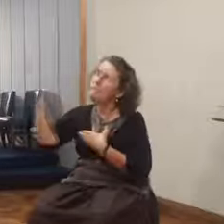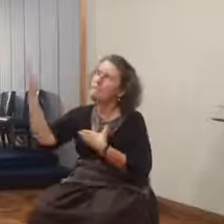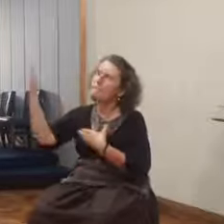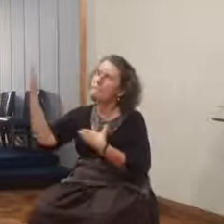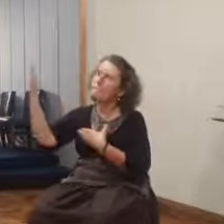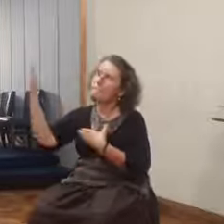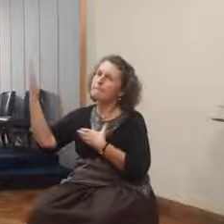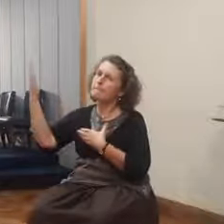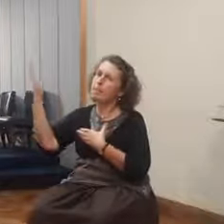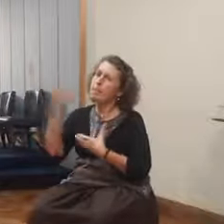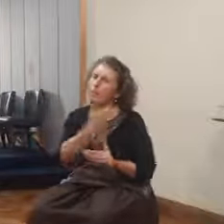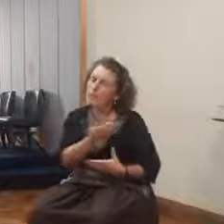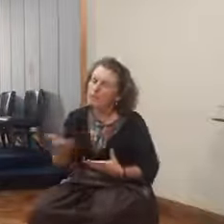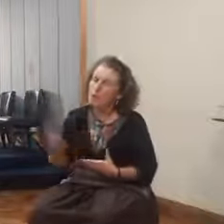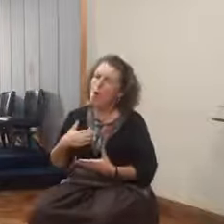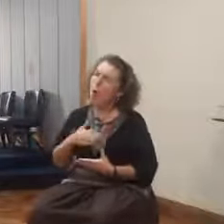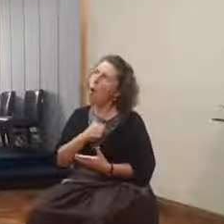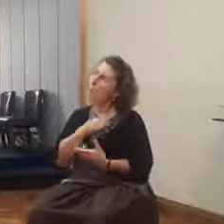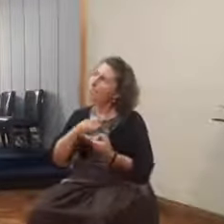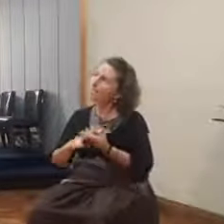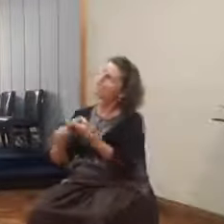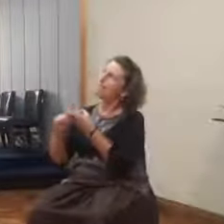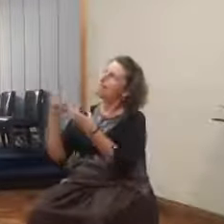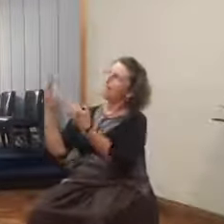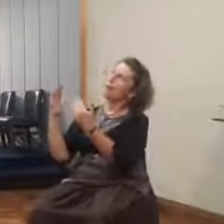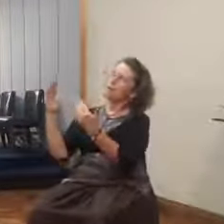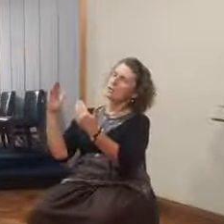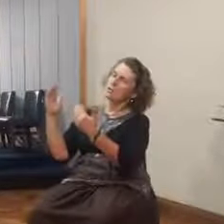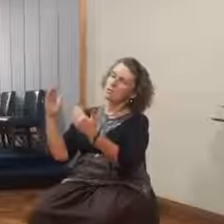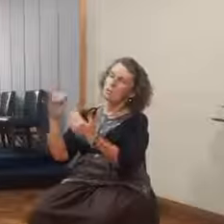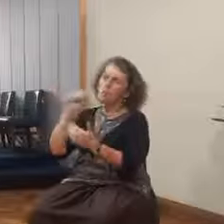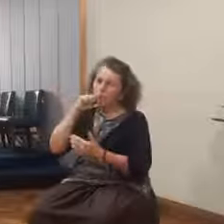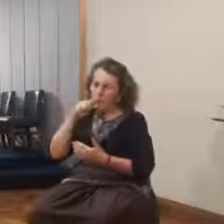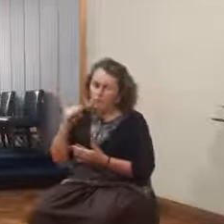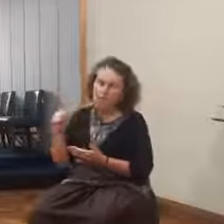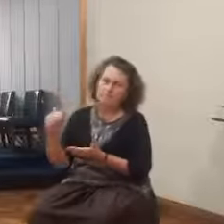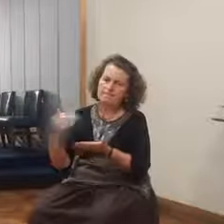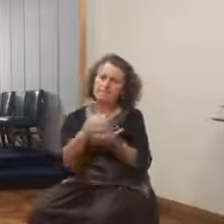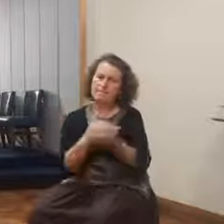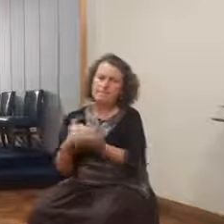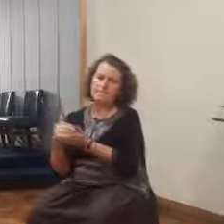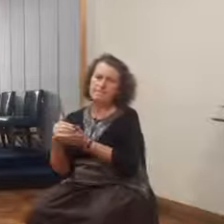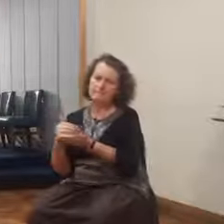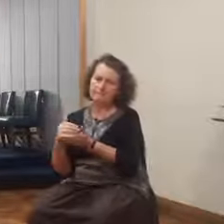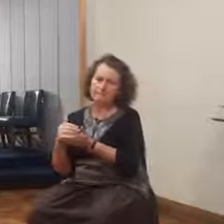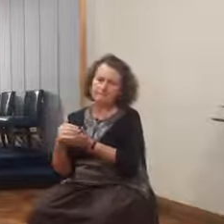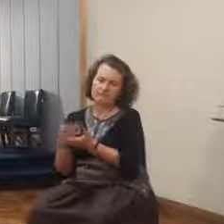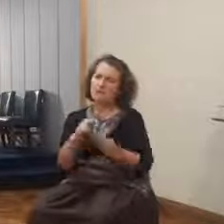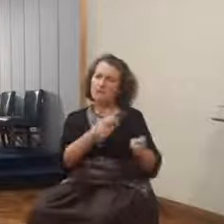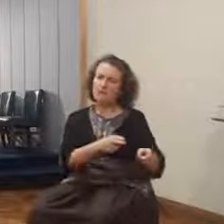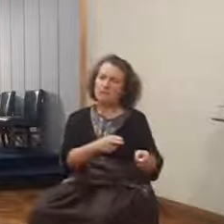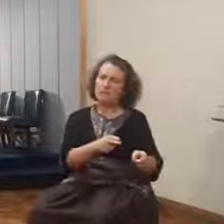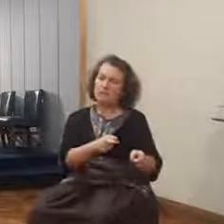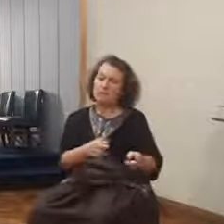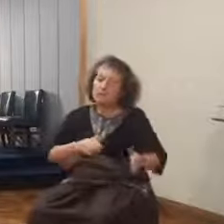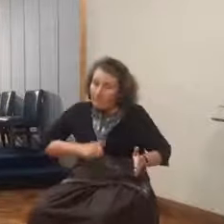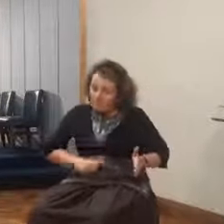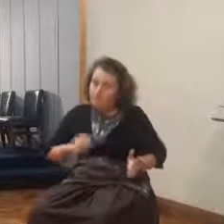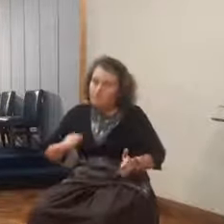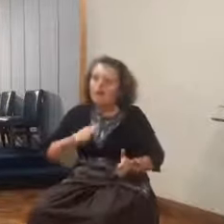that hope in his mercy, to deliver their soul from death, and to keep them alive in famine. Our